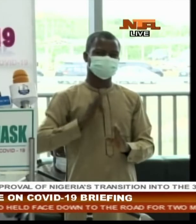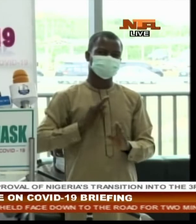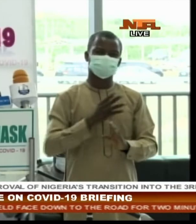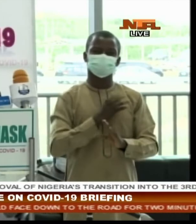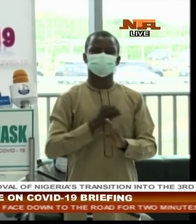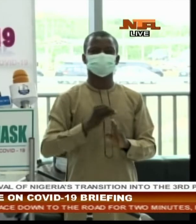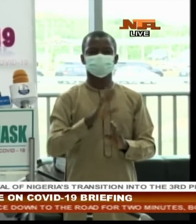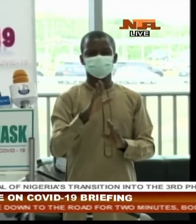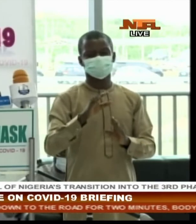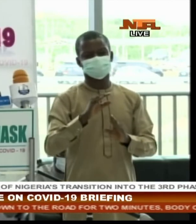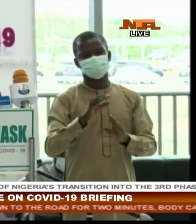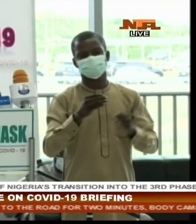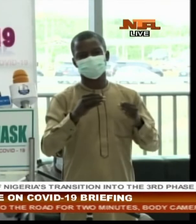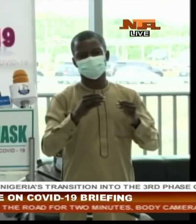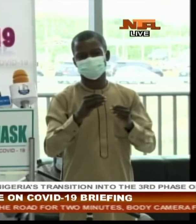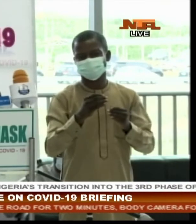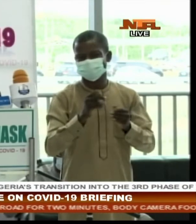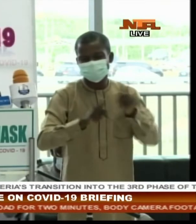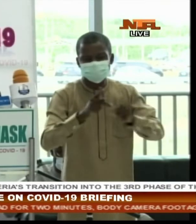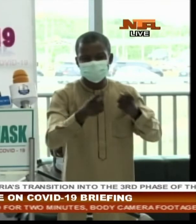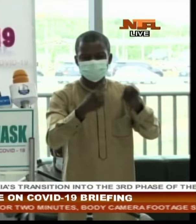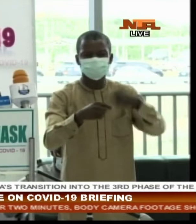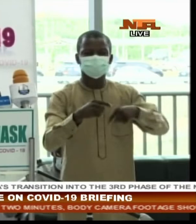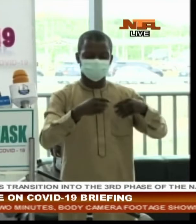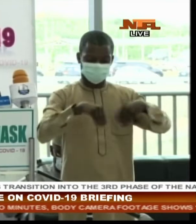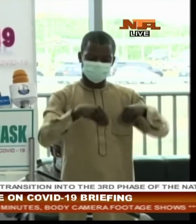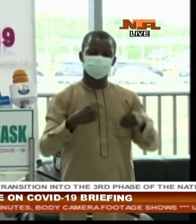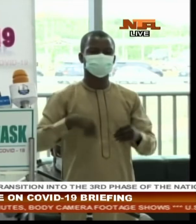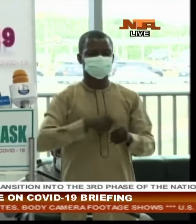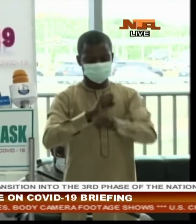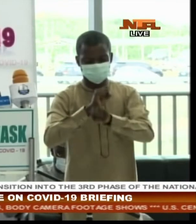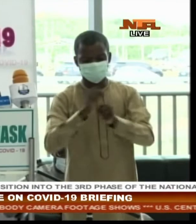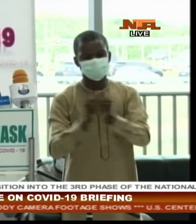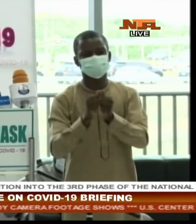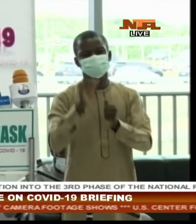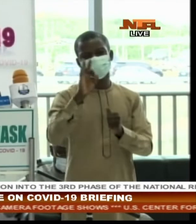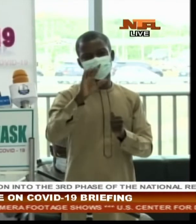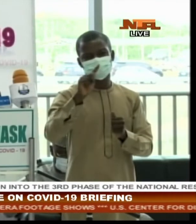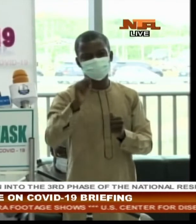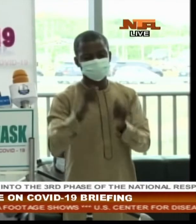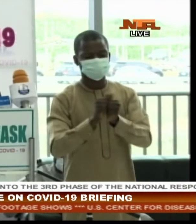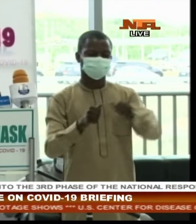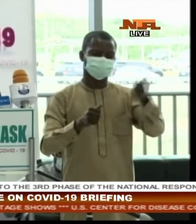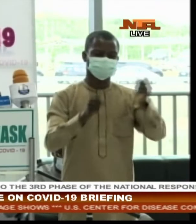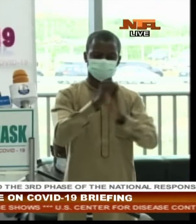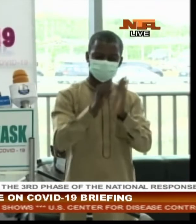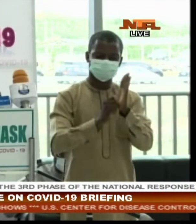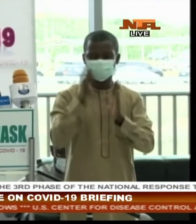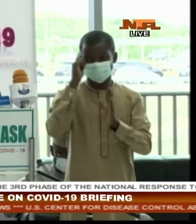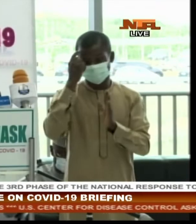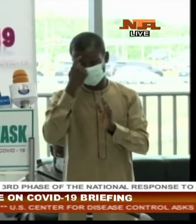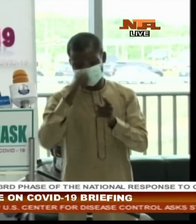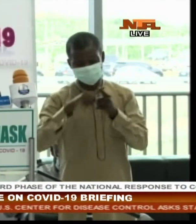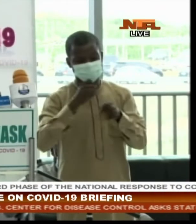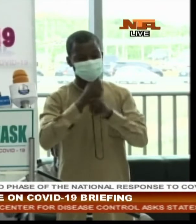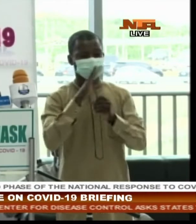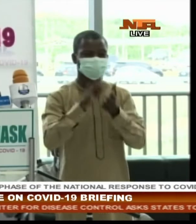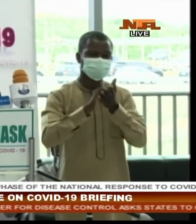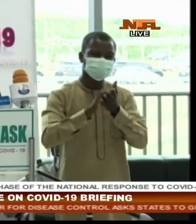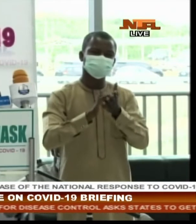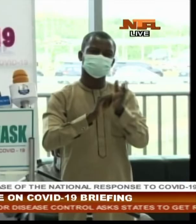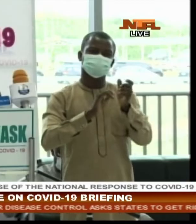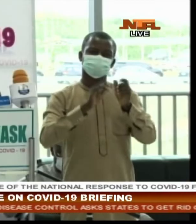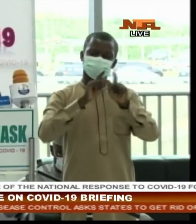facilities. And we will be working with the FCT and other state governments to make sure that their task forces